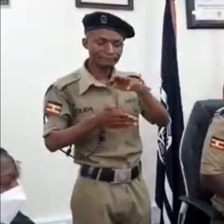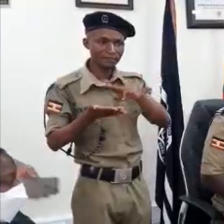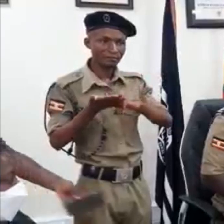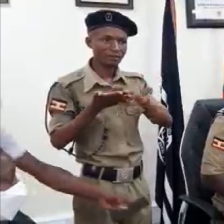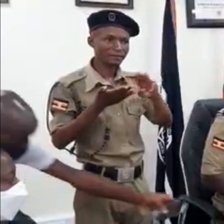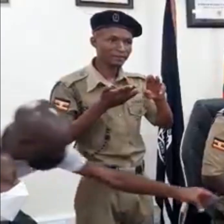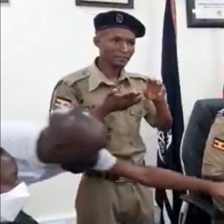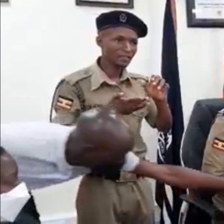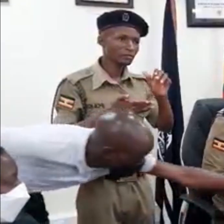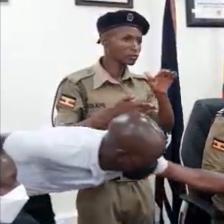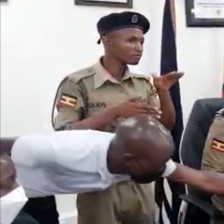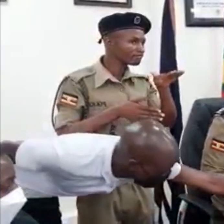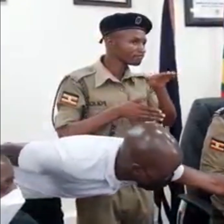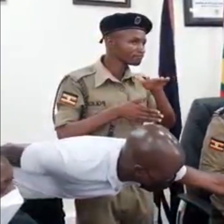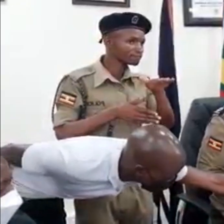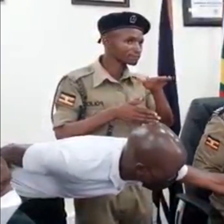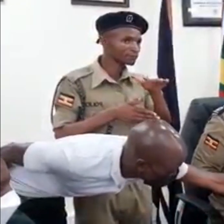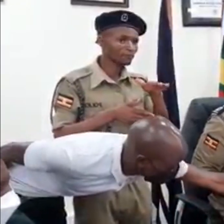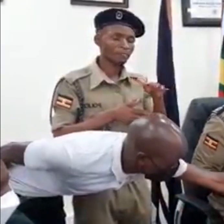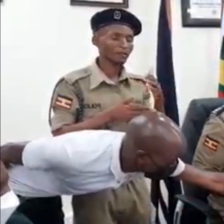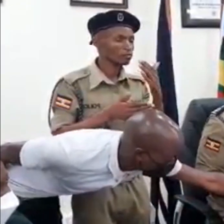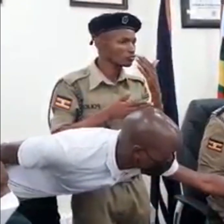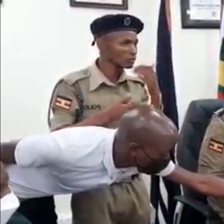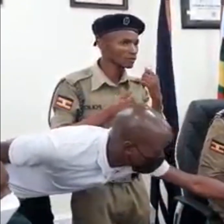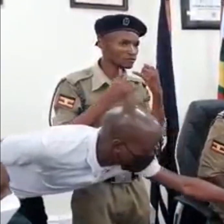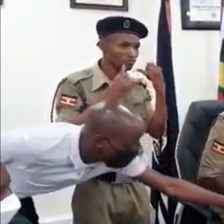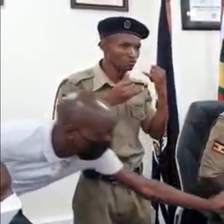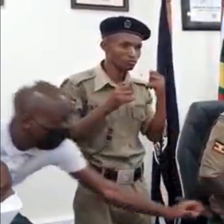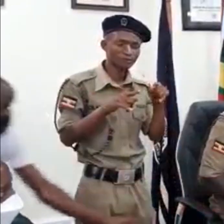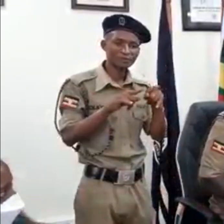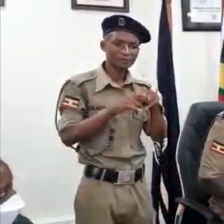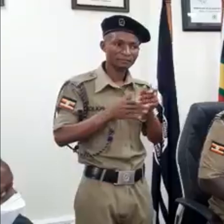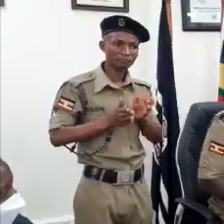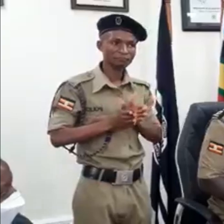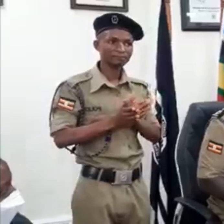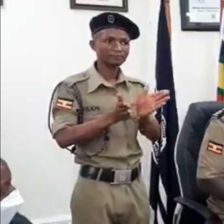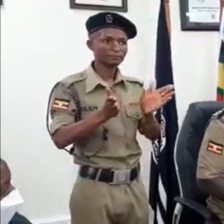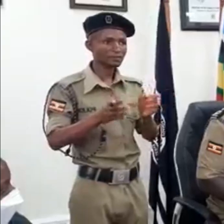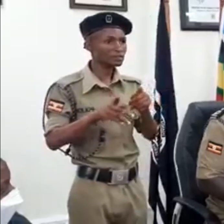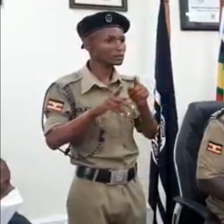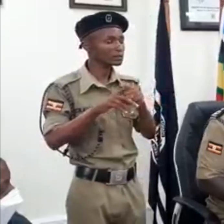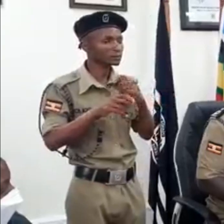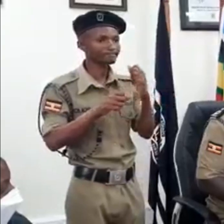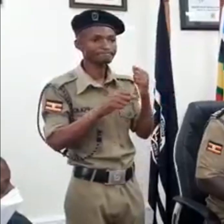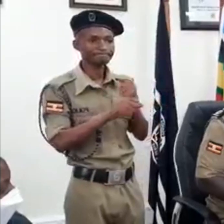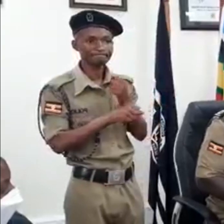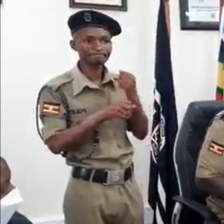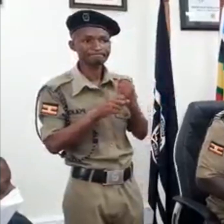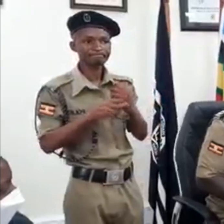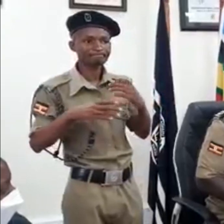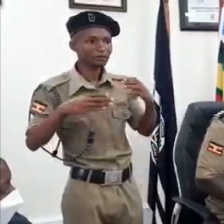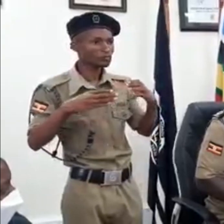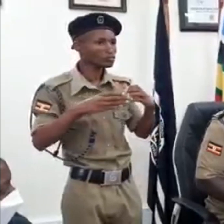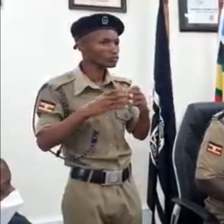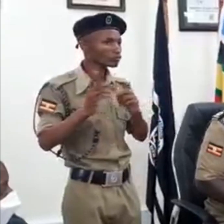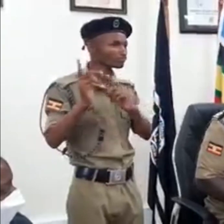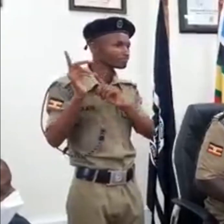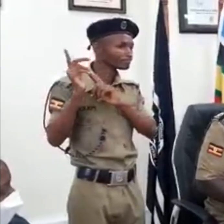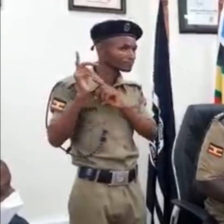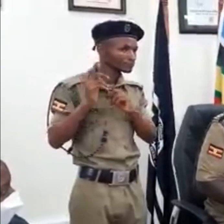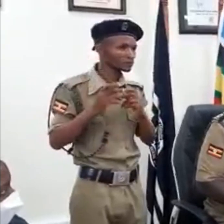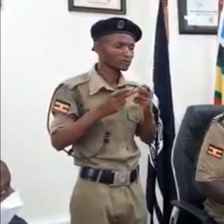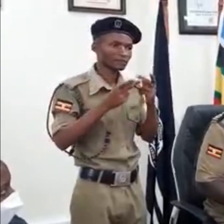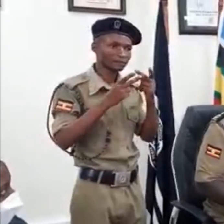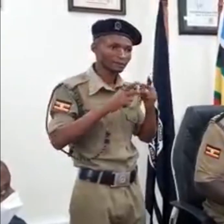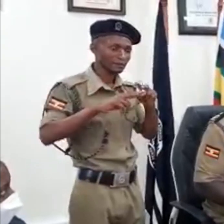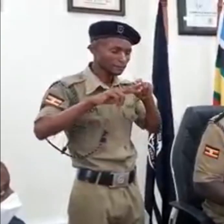and Rengo, we want to inform you and the public that the task teams that are countering and actively